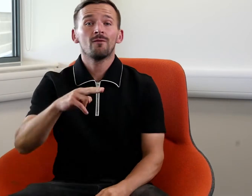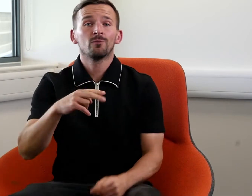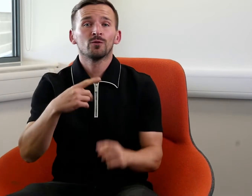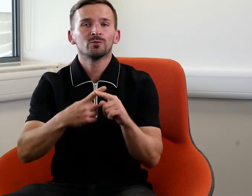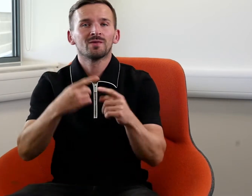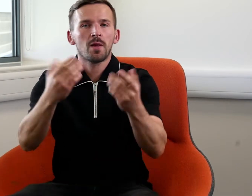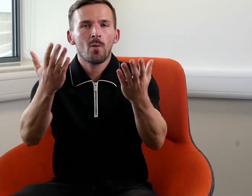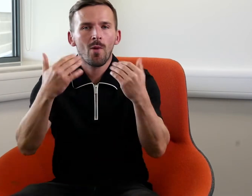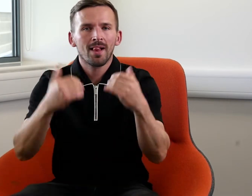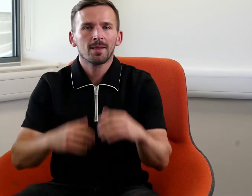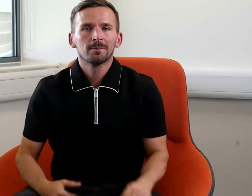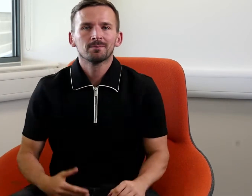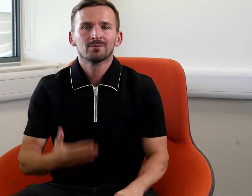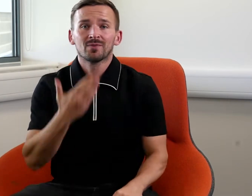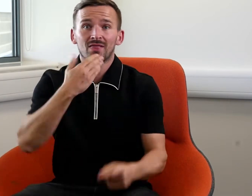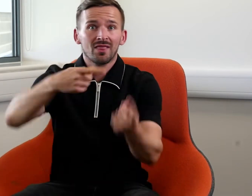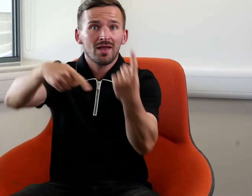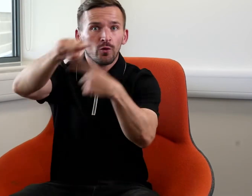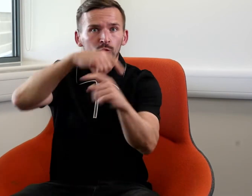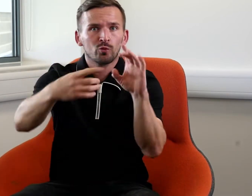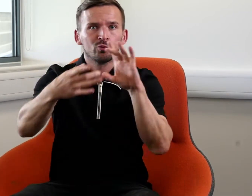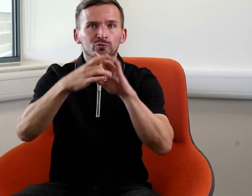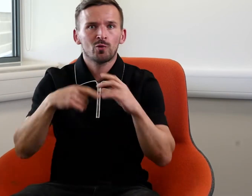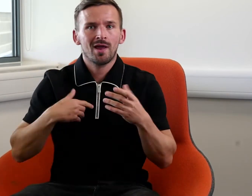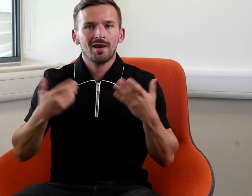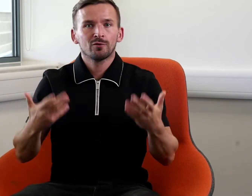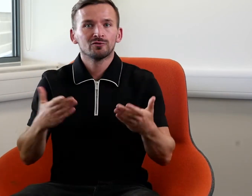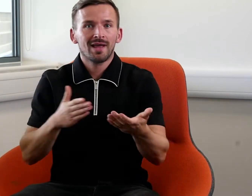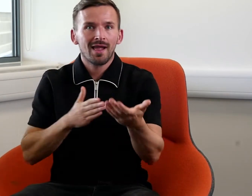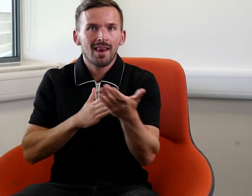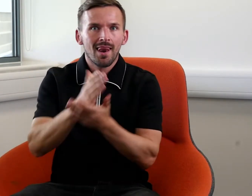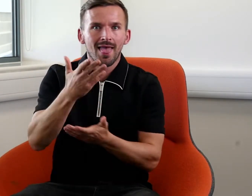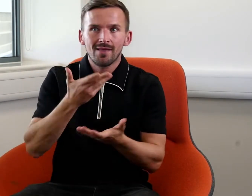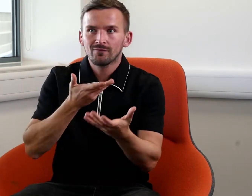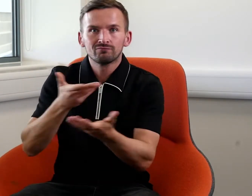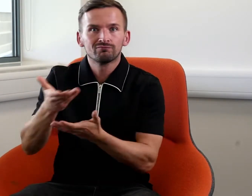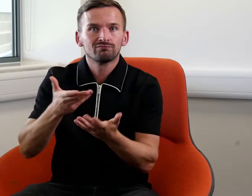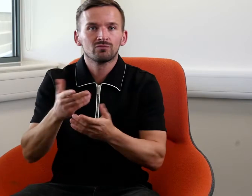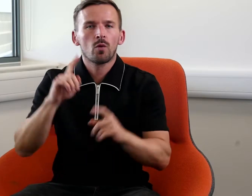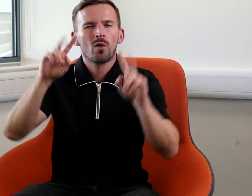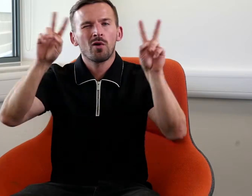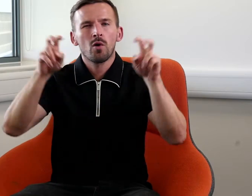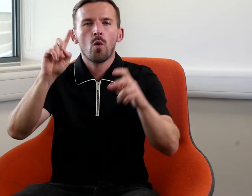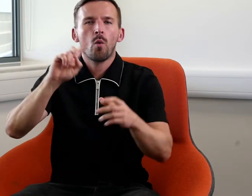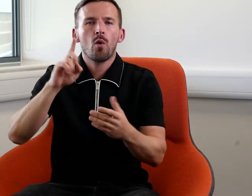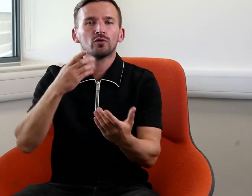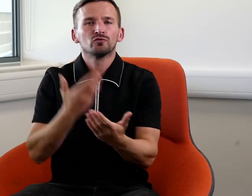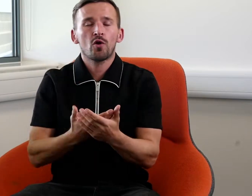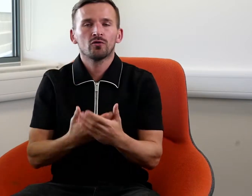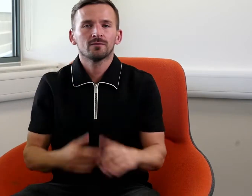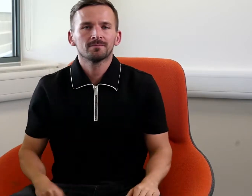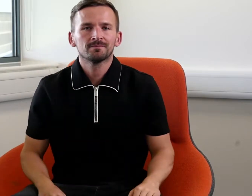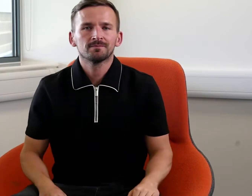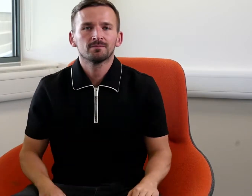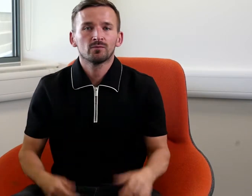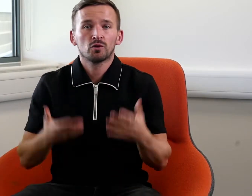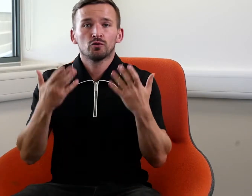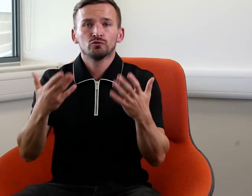Hello and good afternoon and welcome. Thank you so much for joining us today for the live discussion of what's going